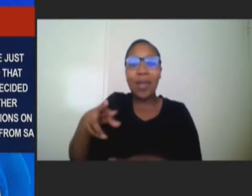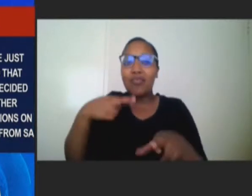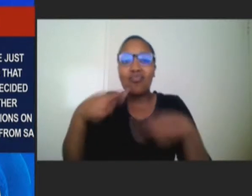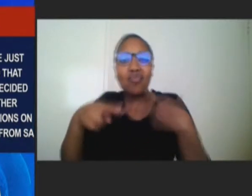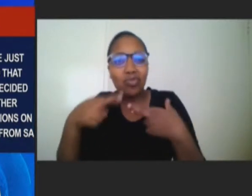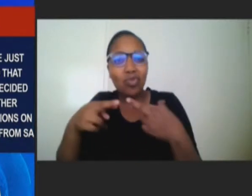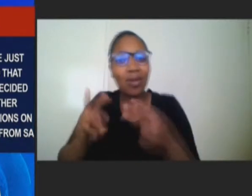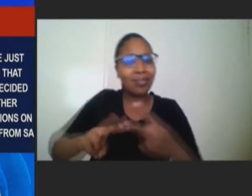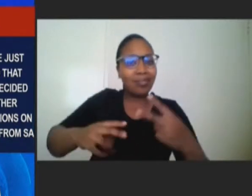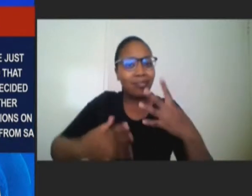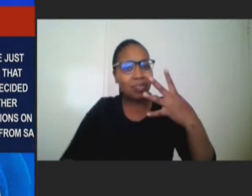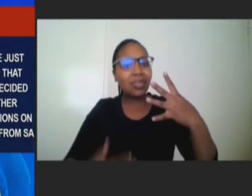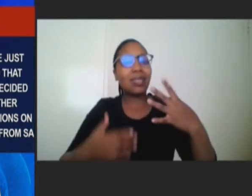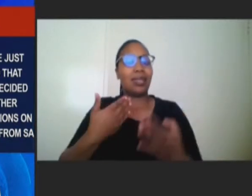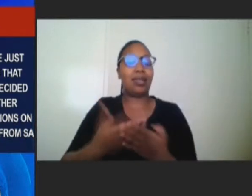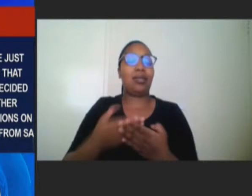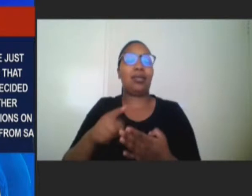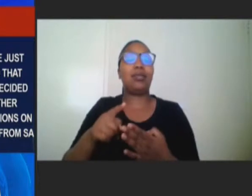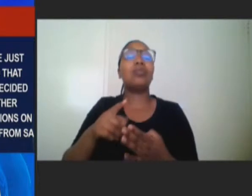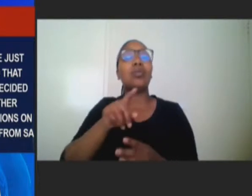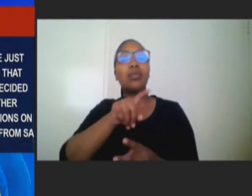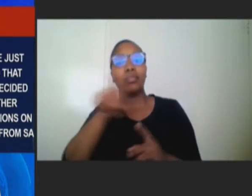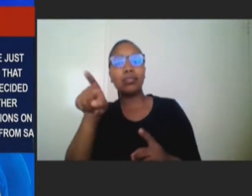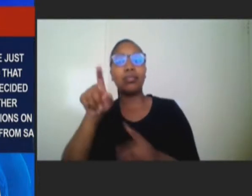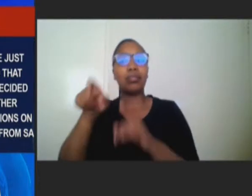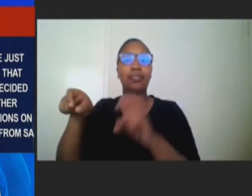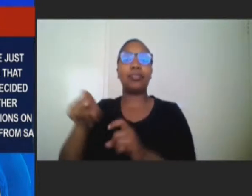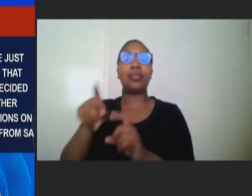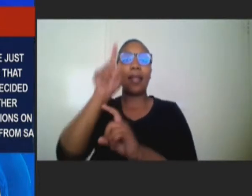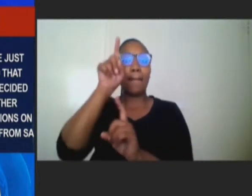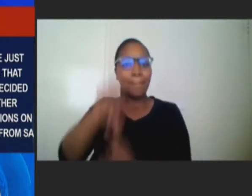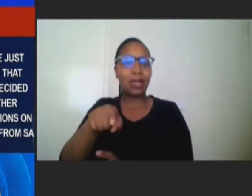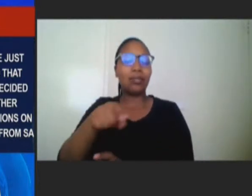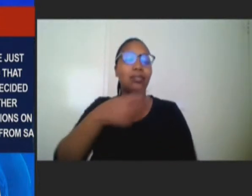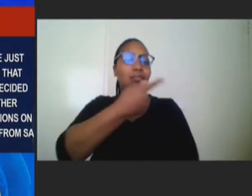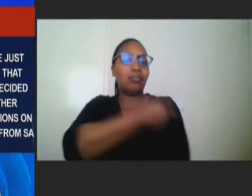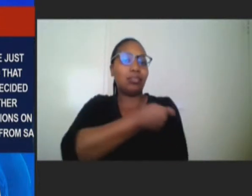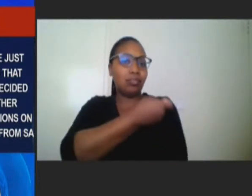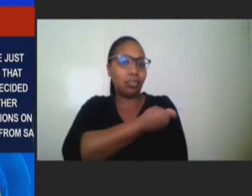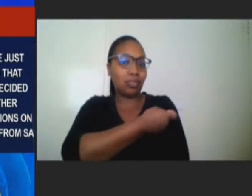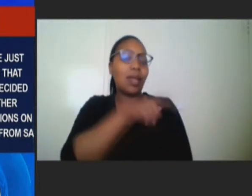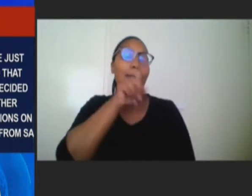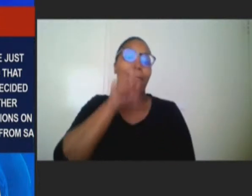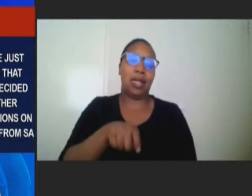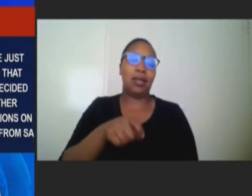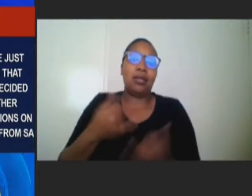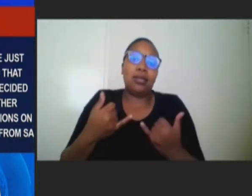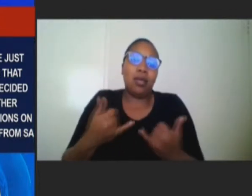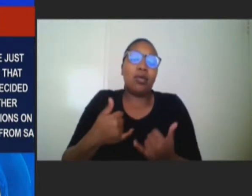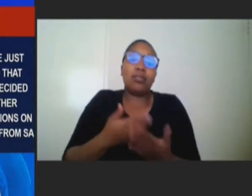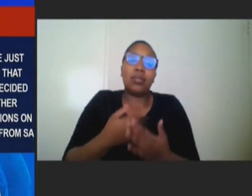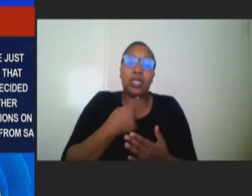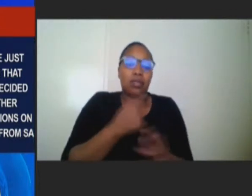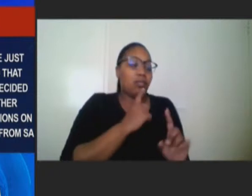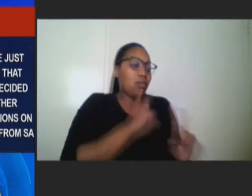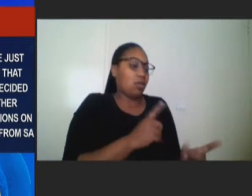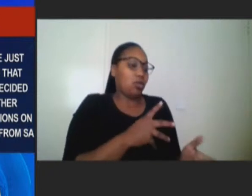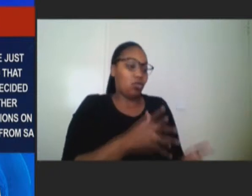include also health workplaces. So that's what I can say about that one.